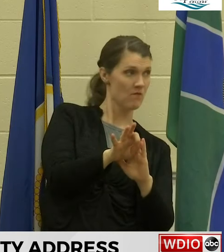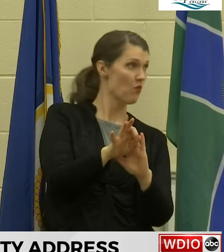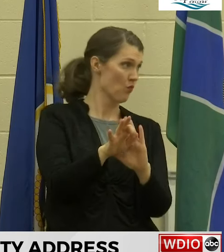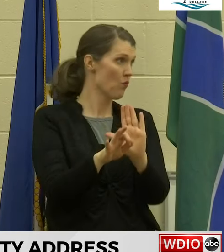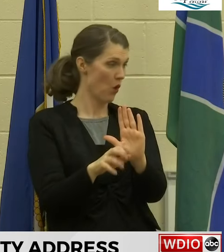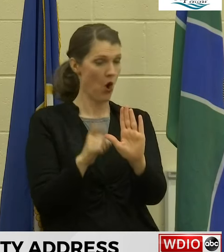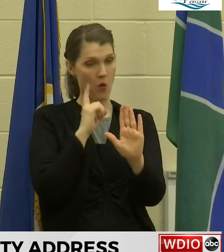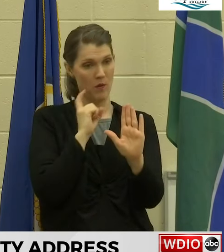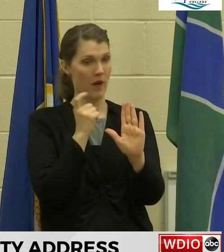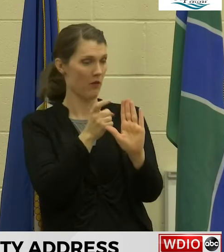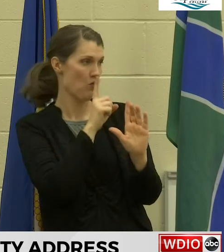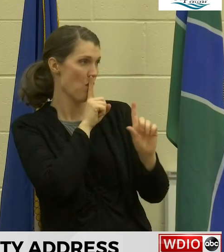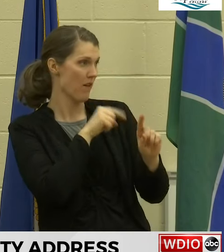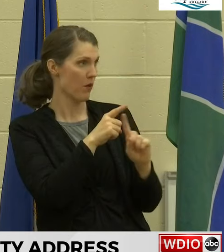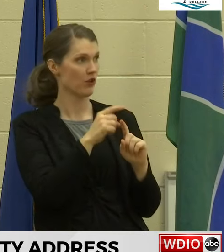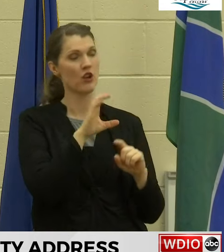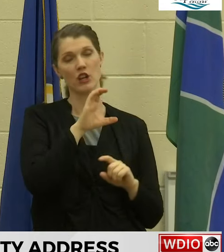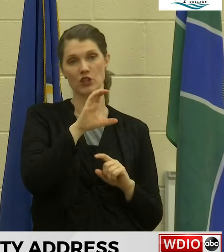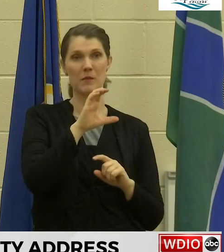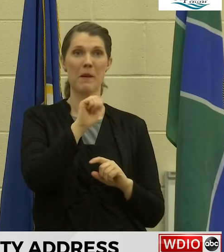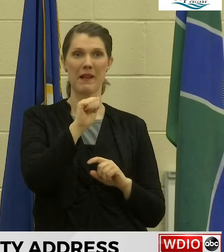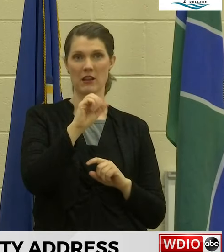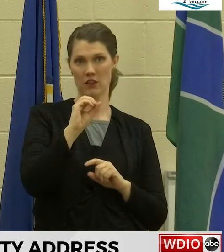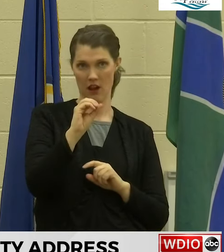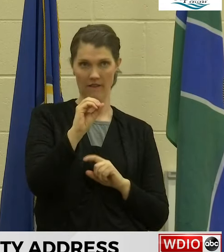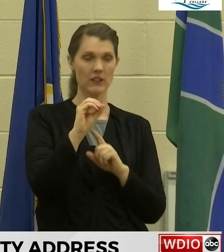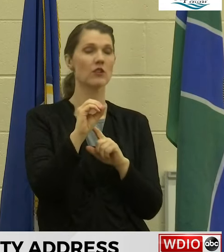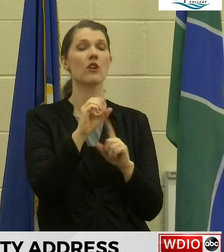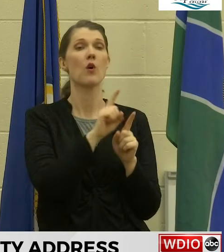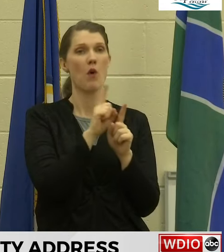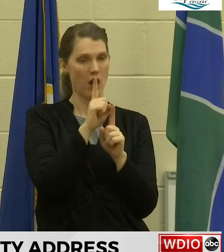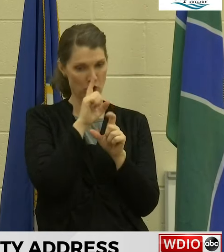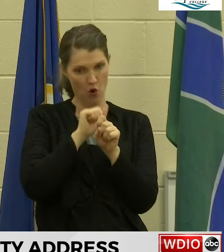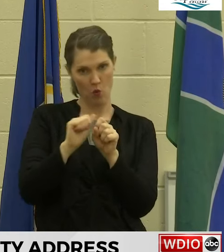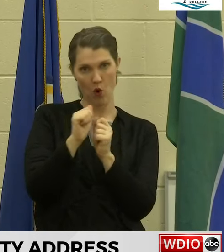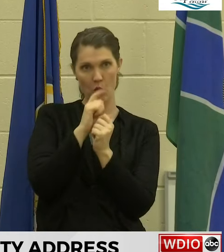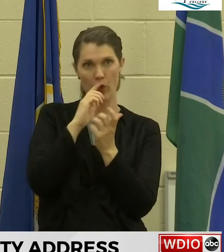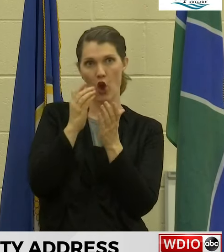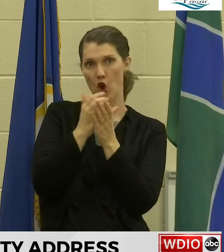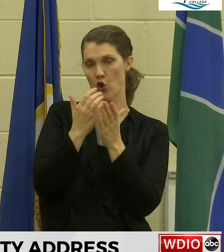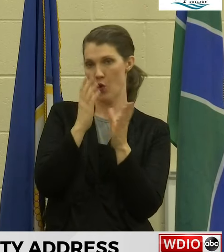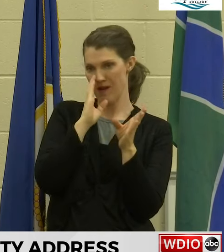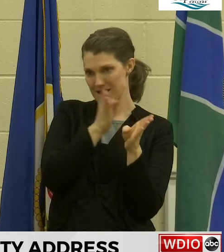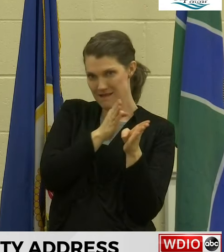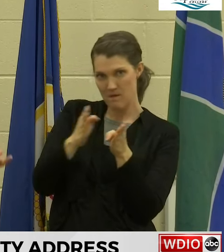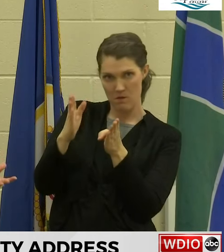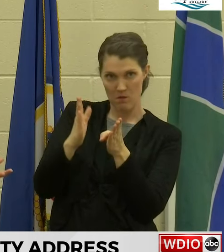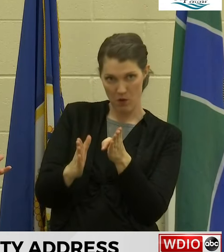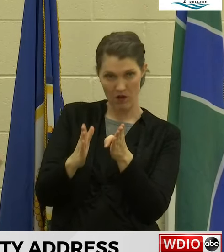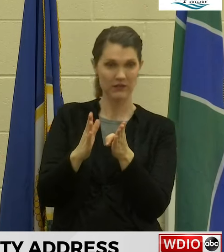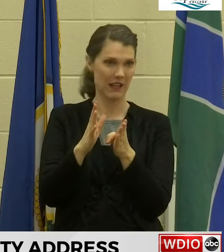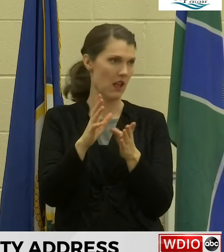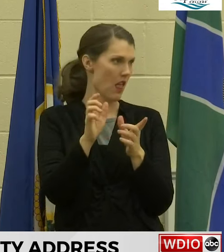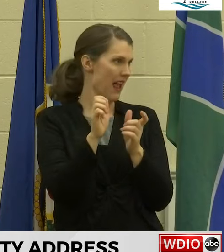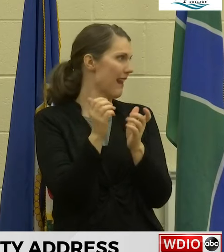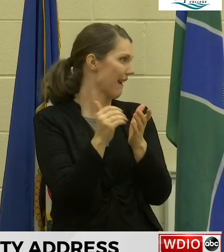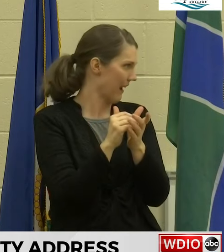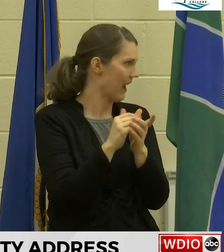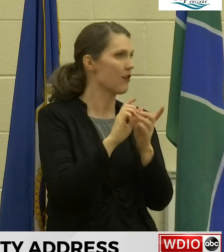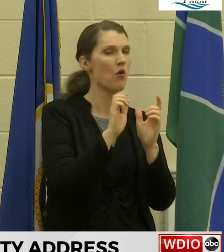to the chief administrative officer, work with the new energy plan commission, coordinate across city